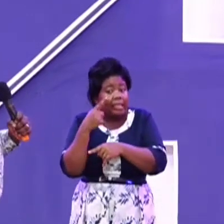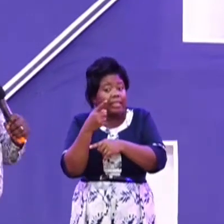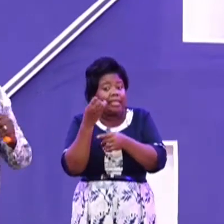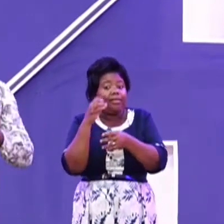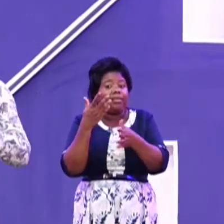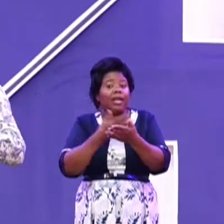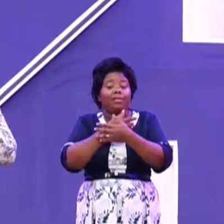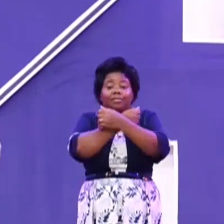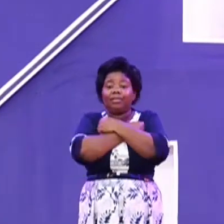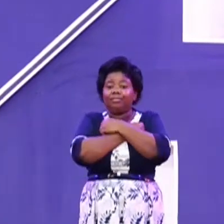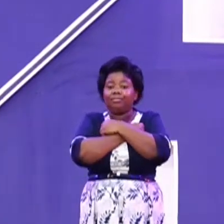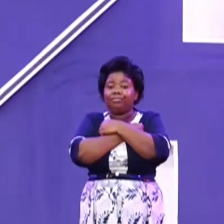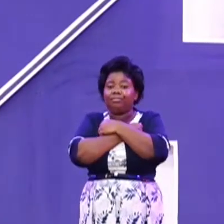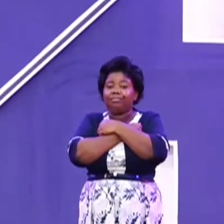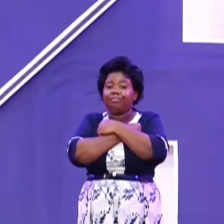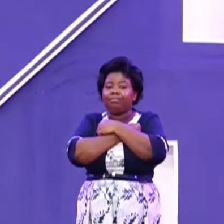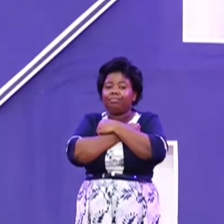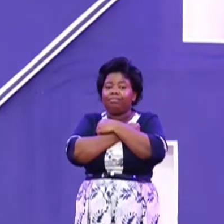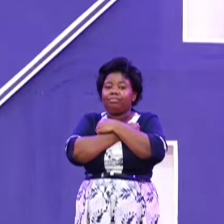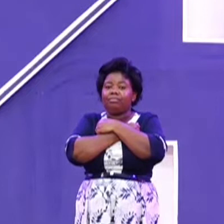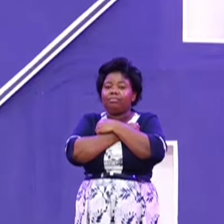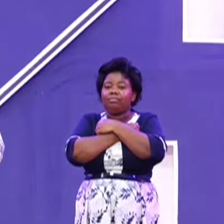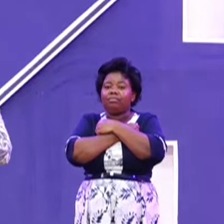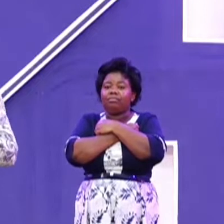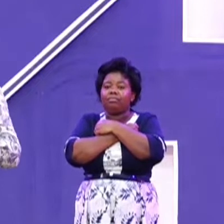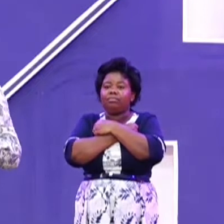to see if you have love.